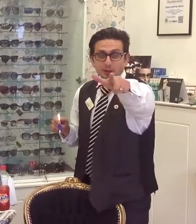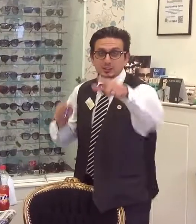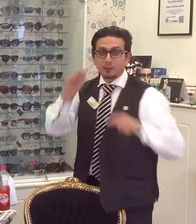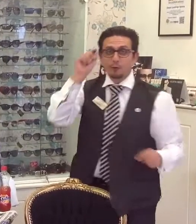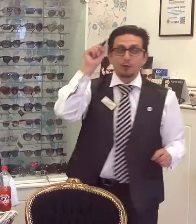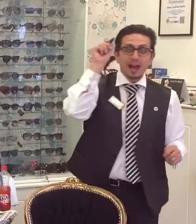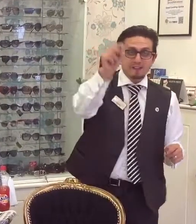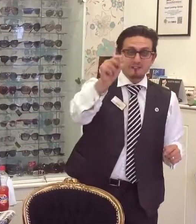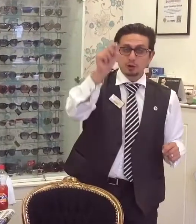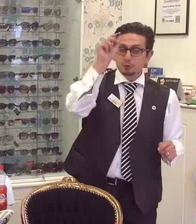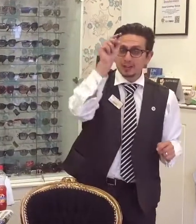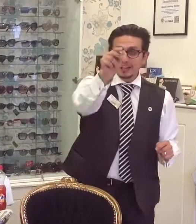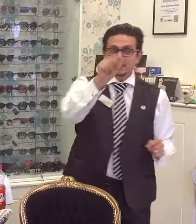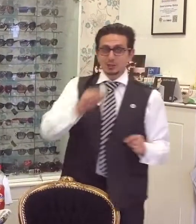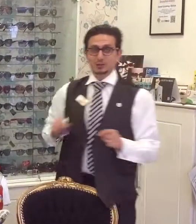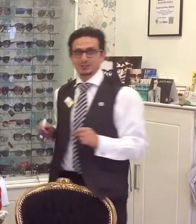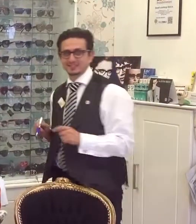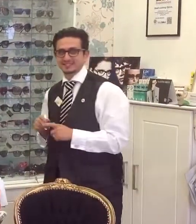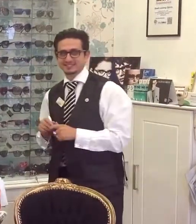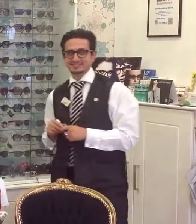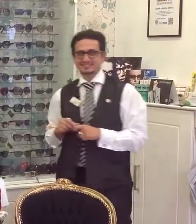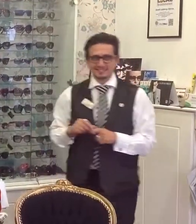fishing impossible airfield we need to